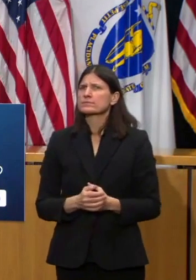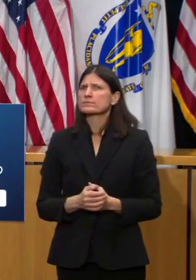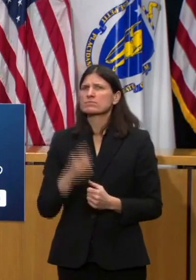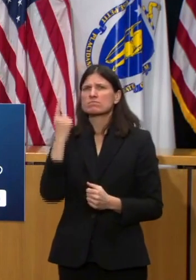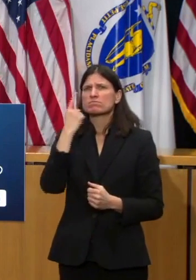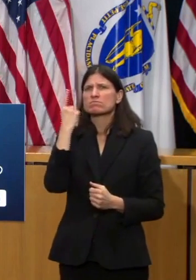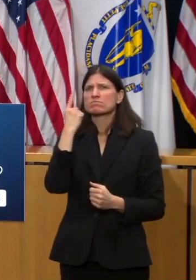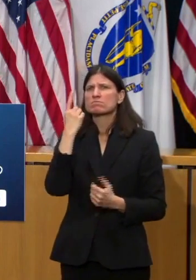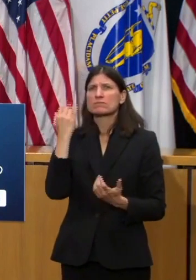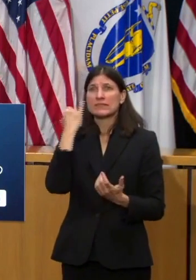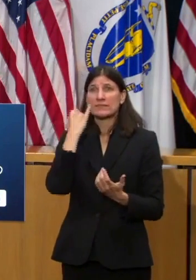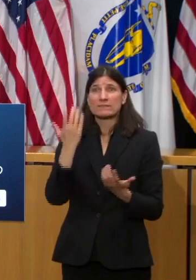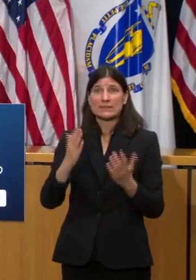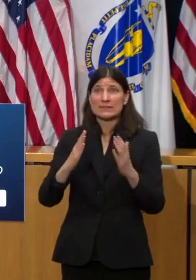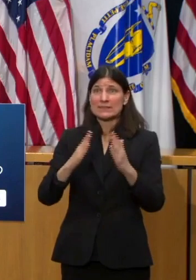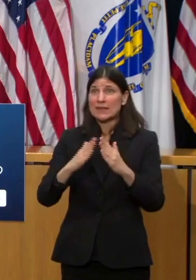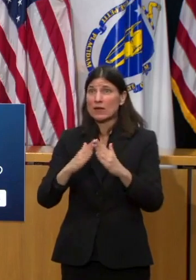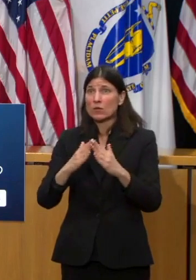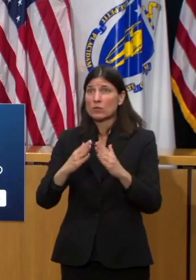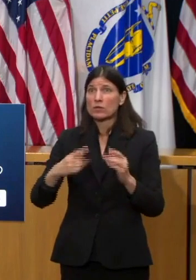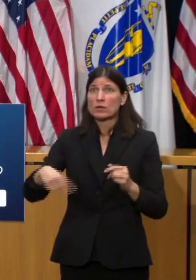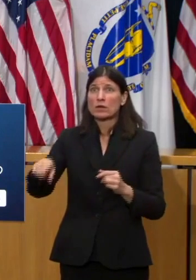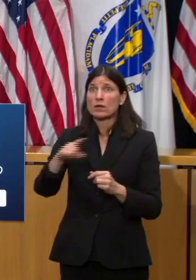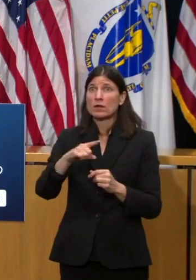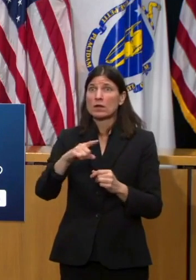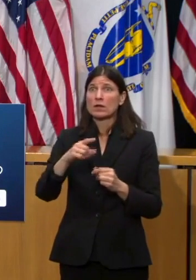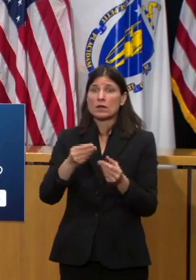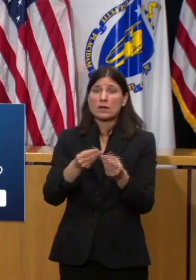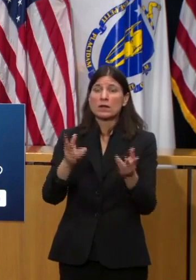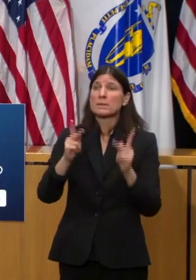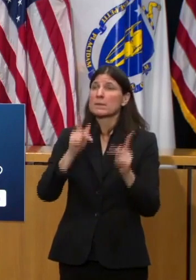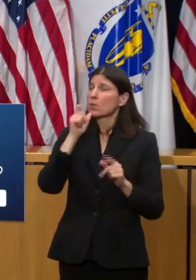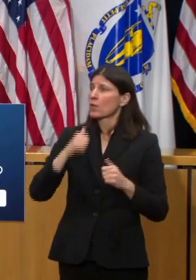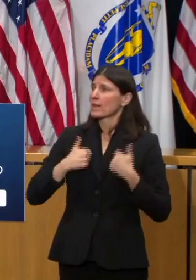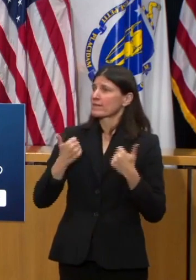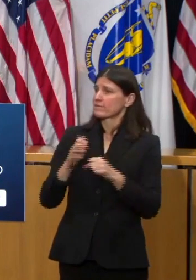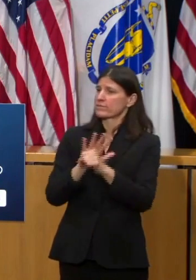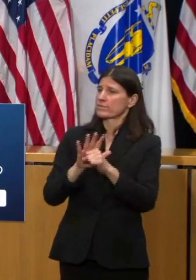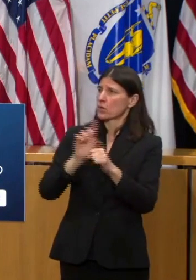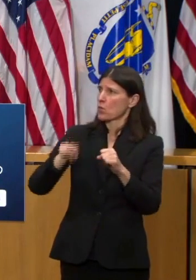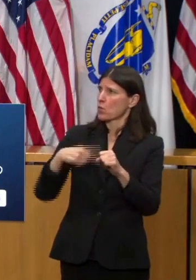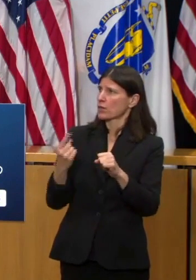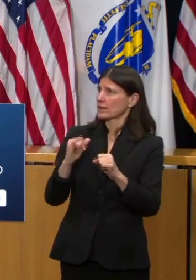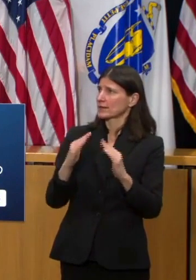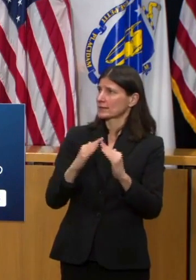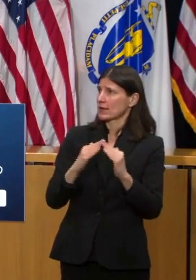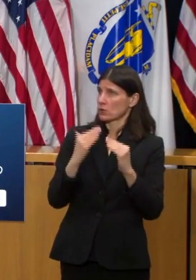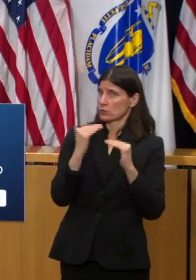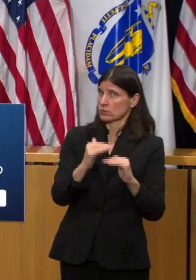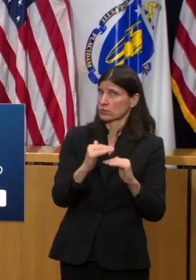would they potentially deliver on the volume requirements here, because you know this is about speed. The faster we get through,